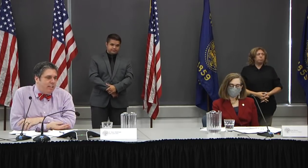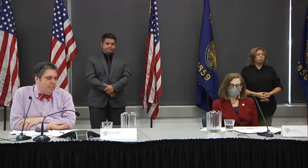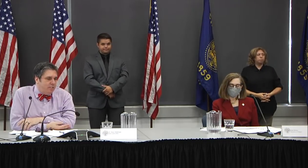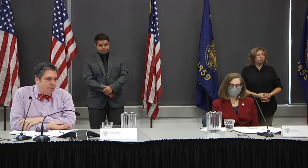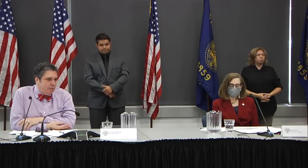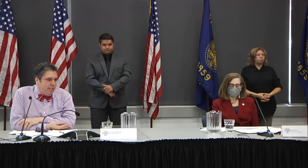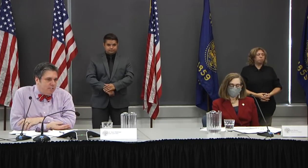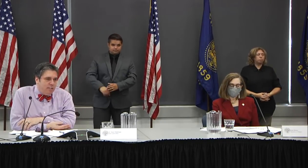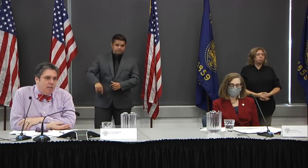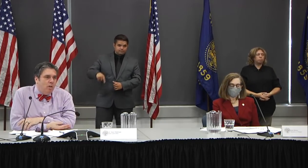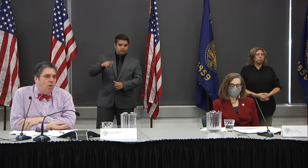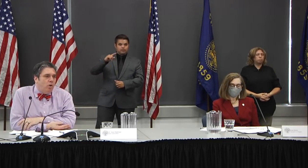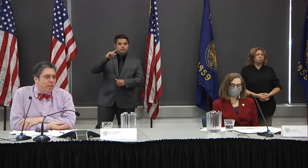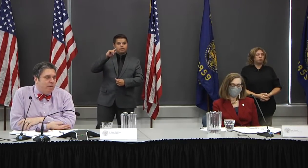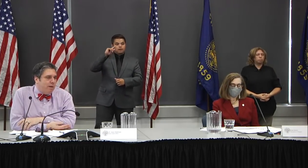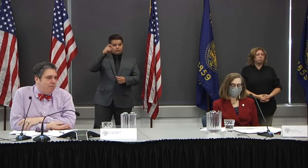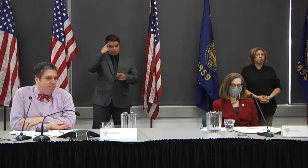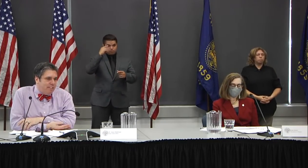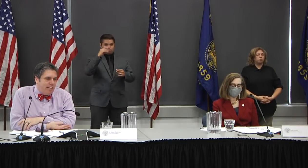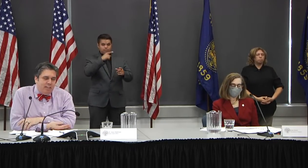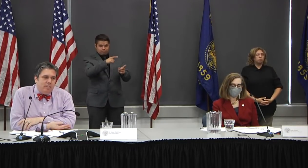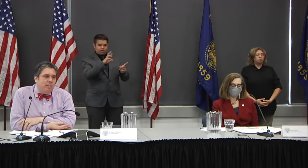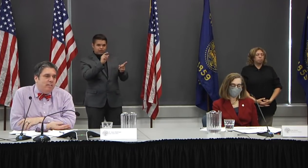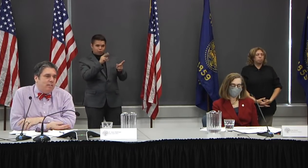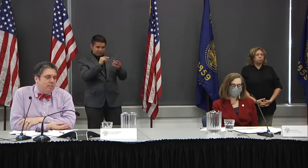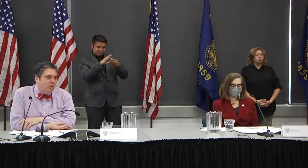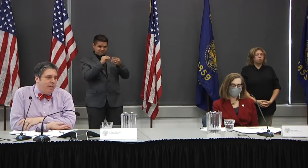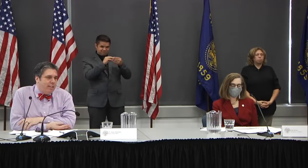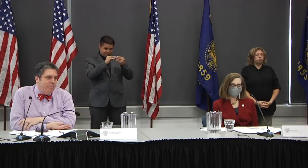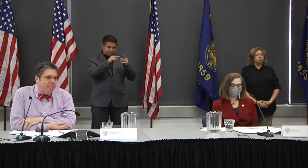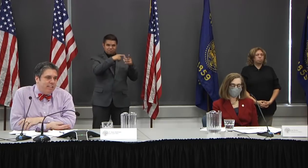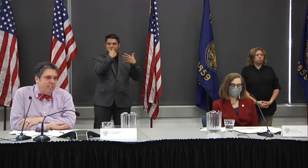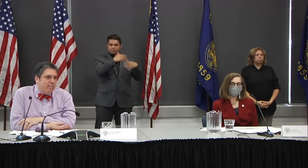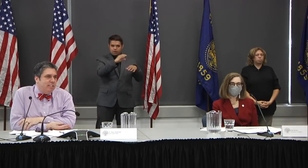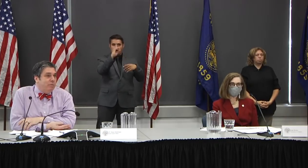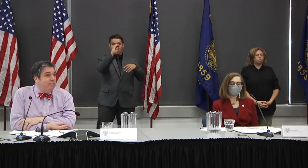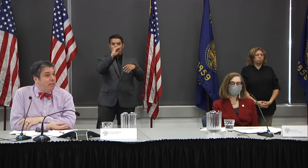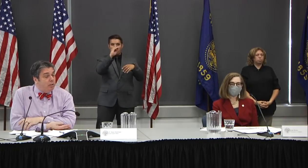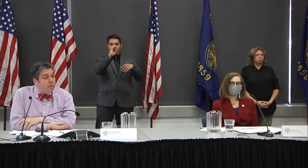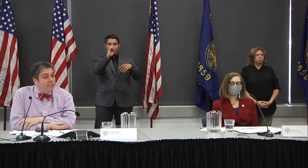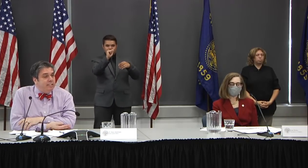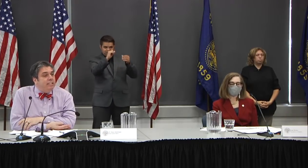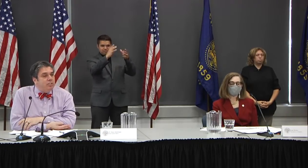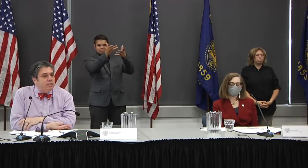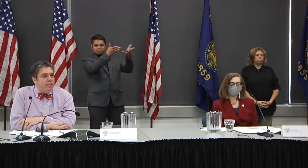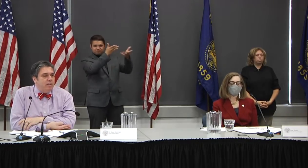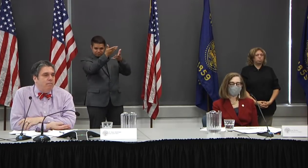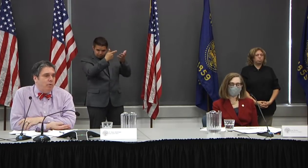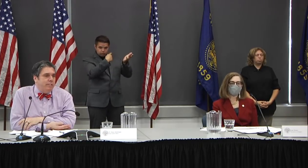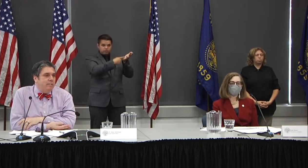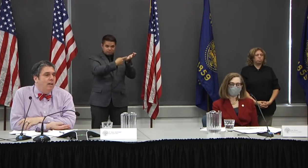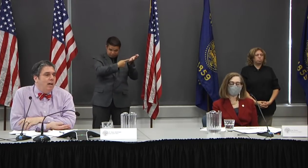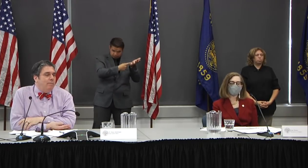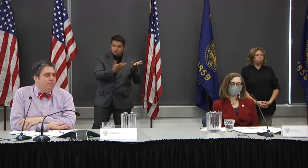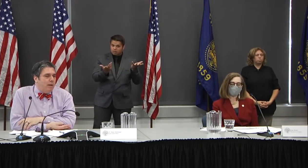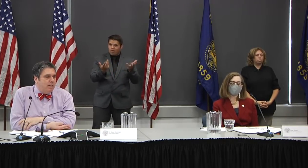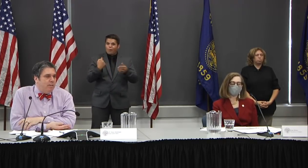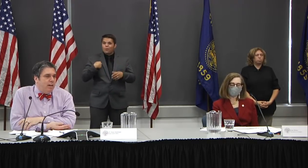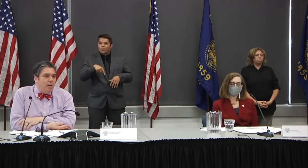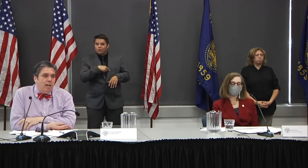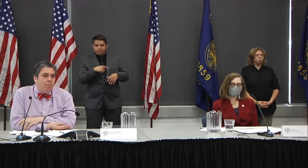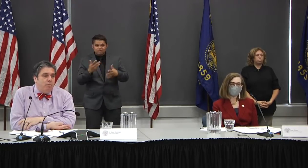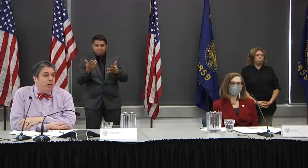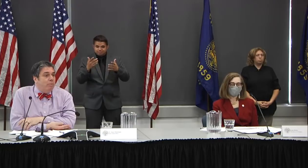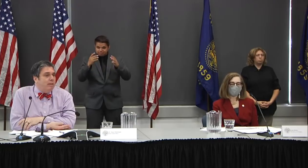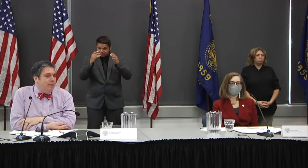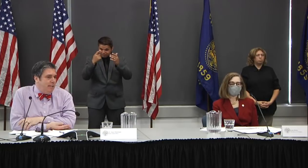Oregon Education Association. Oregon Department of Education has also had conversations, and we've included teachers and their voice as part of